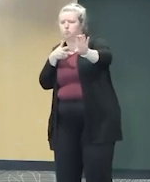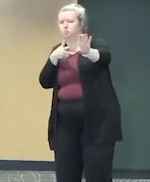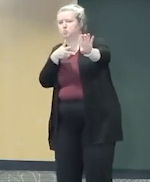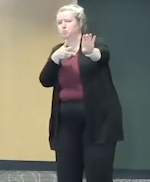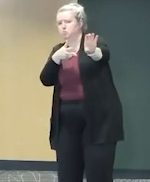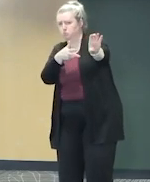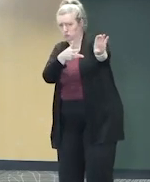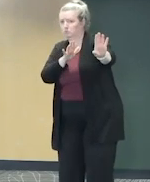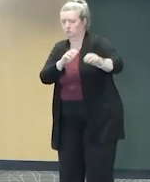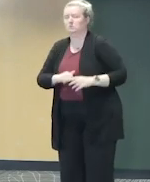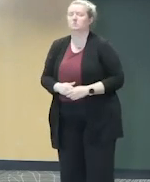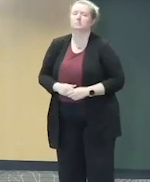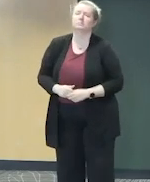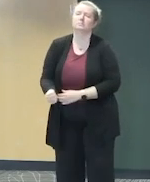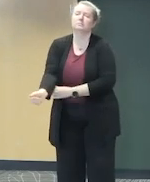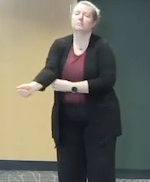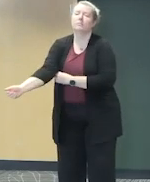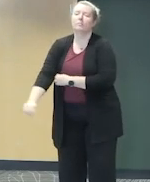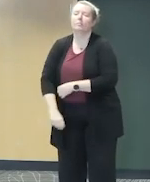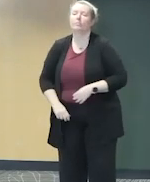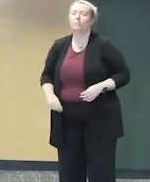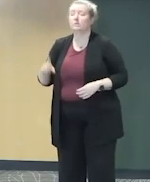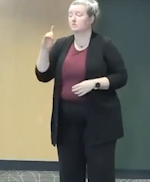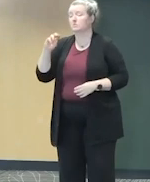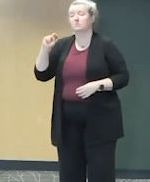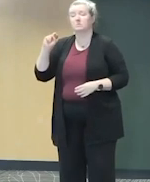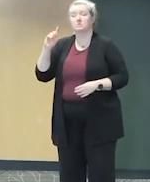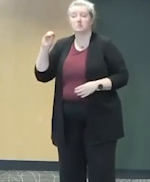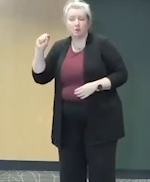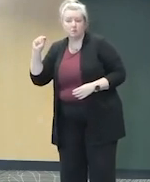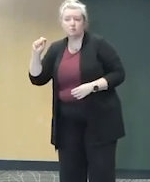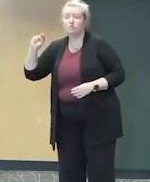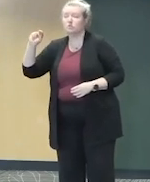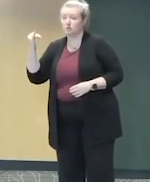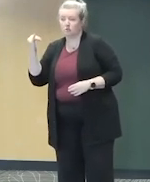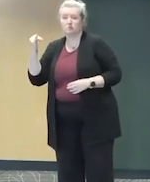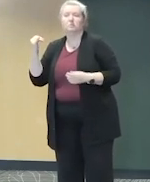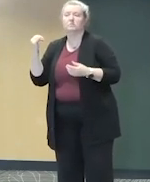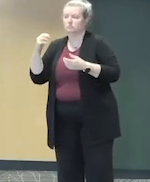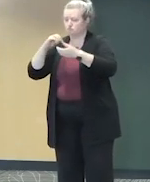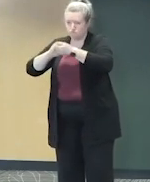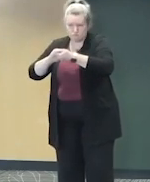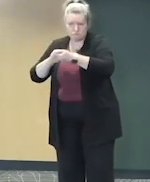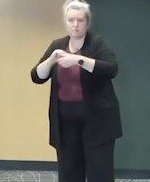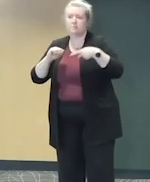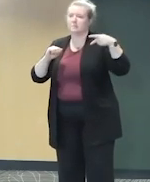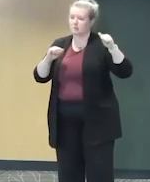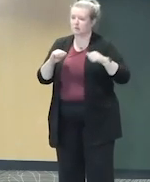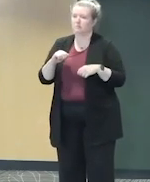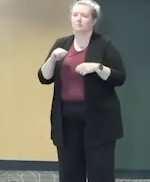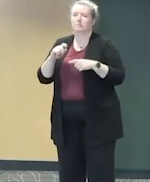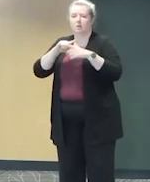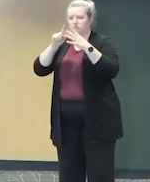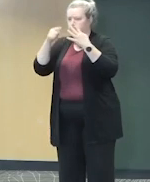been coordinating with NJ Transit, the Port Authority of New York and New Jersey, the toll road authorities, and our regional partners, as I mentioned,